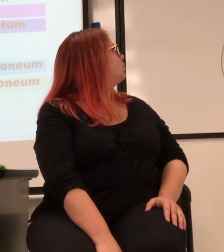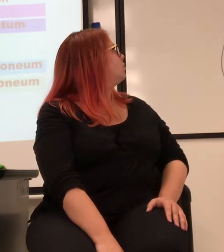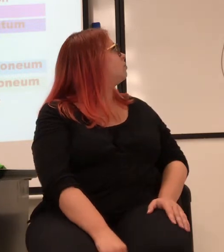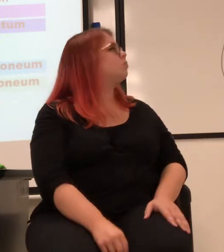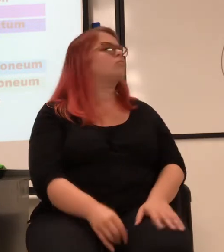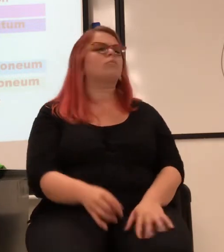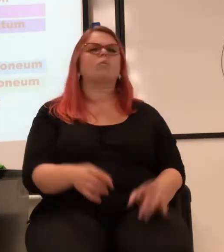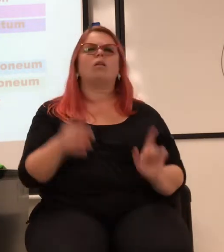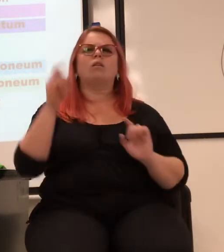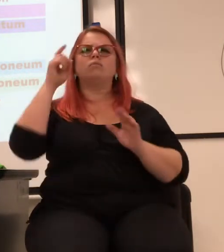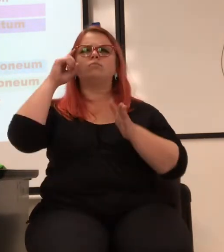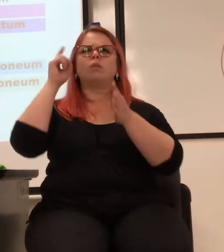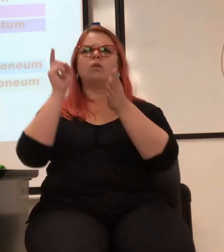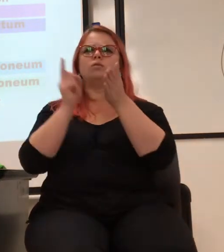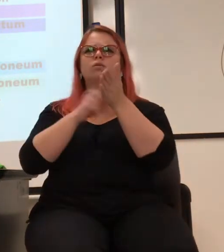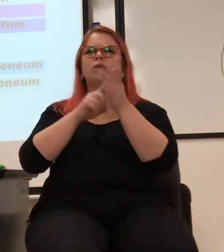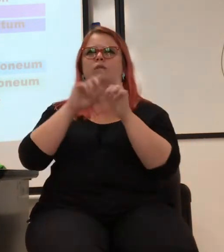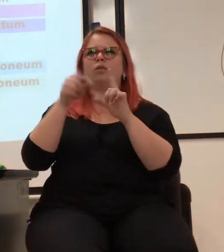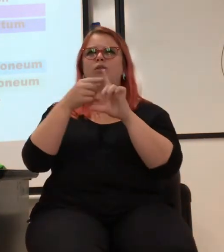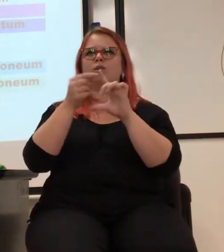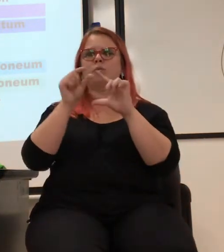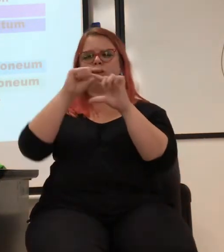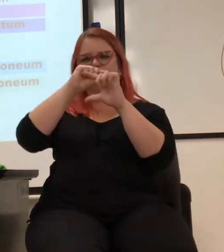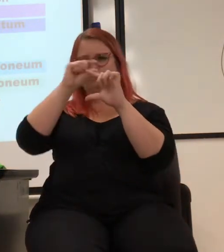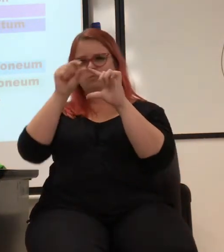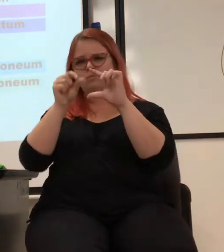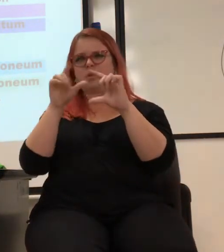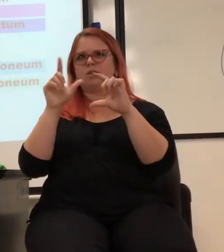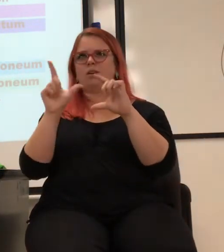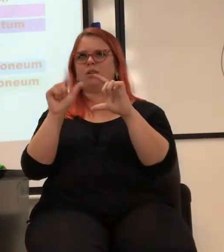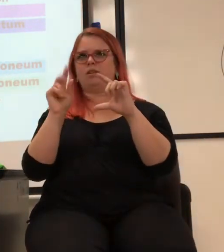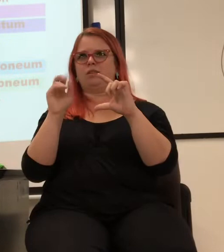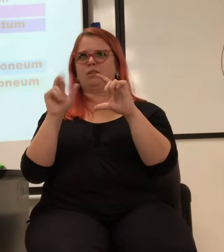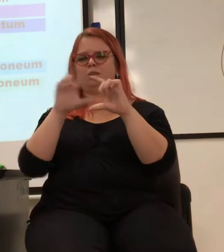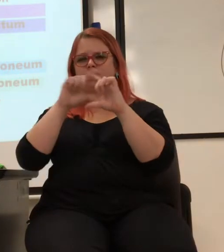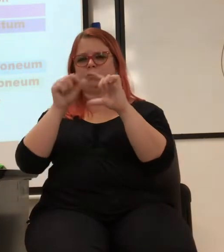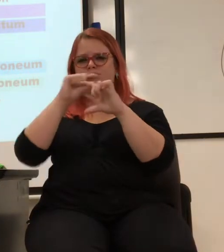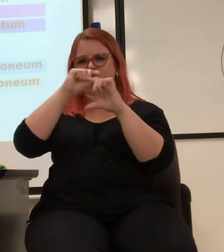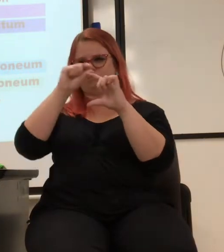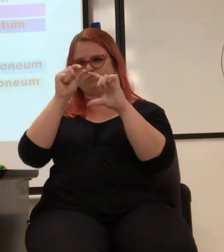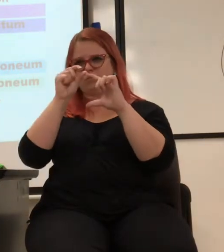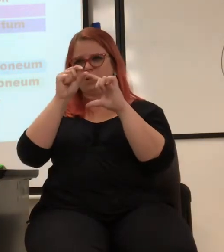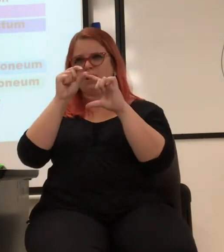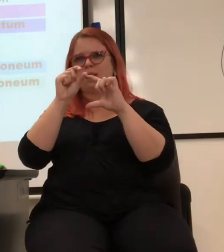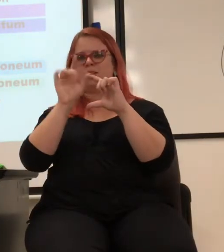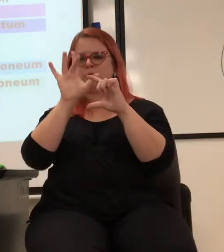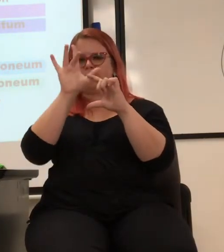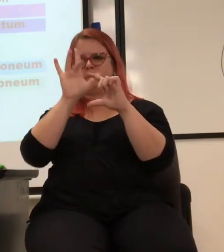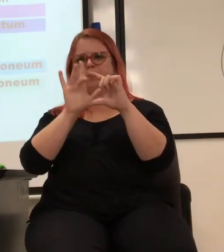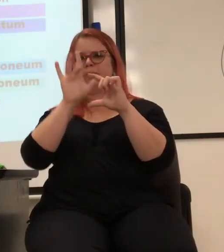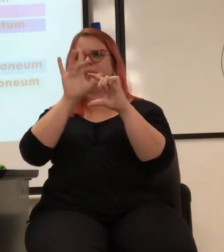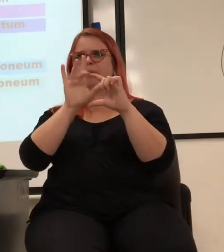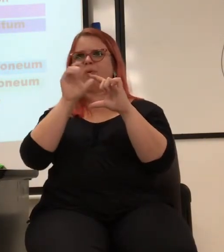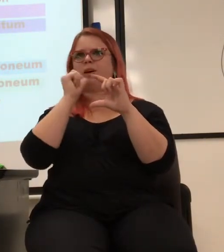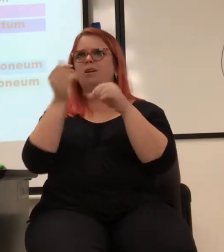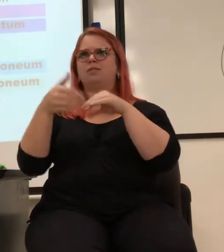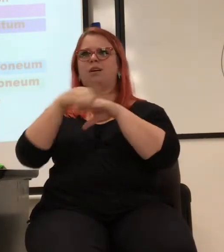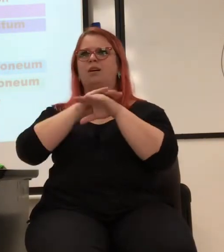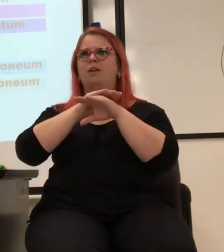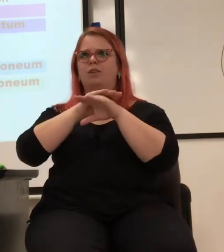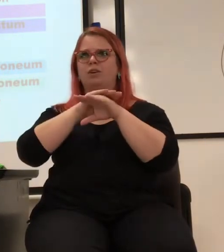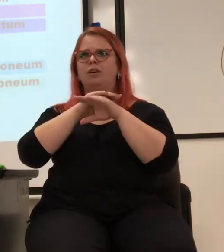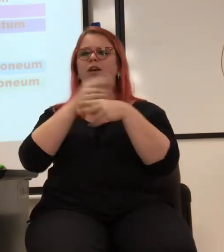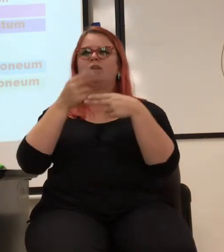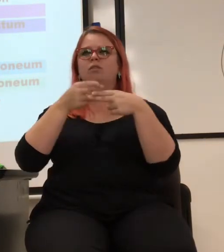Notice how when you shoot down on top of the liver, it leaves a little spot that's not covered by peritoneum. It's literally called the